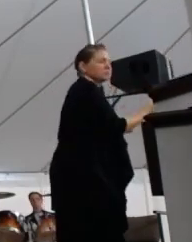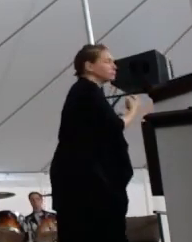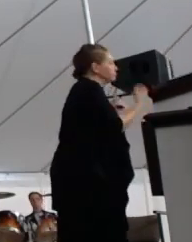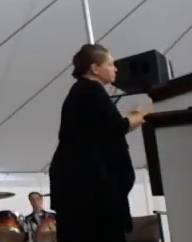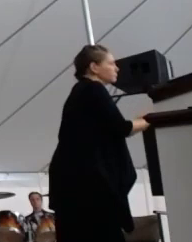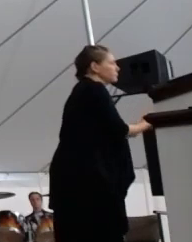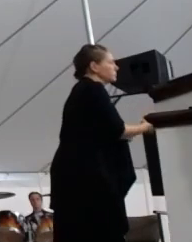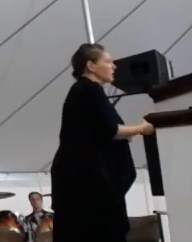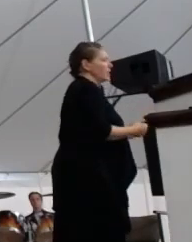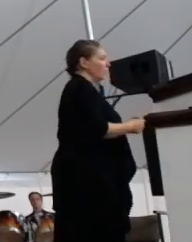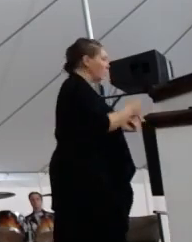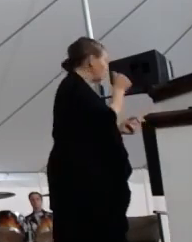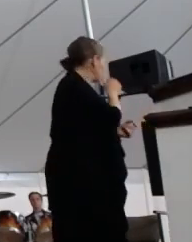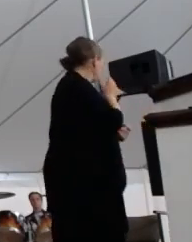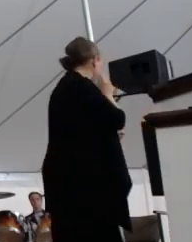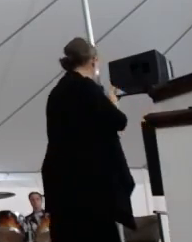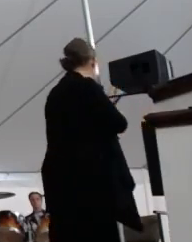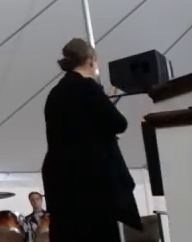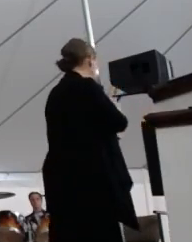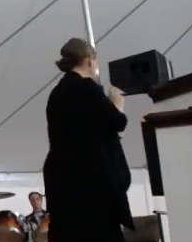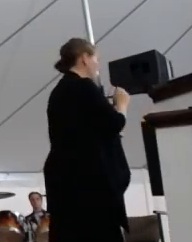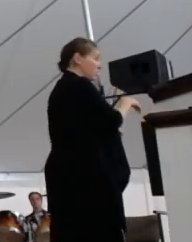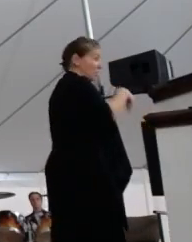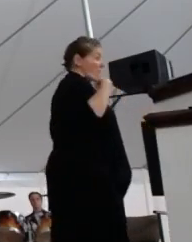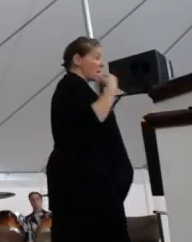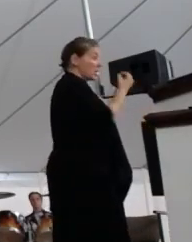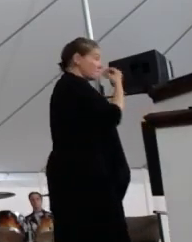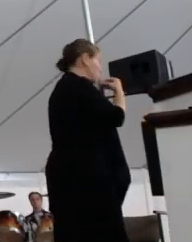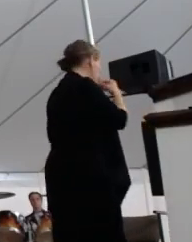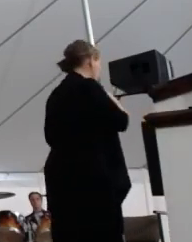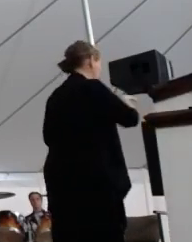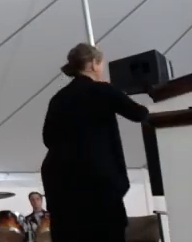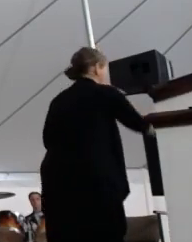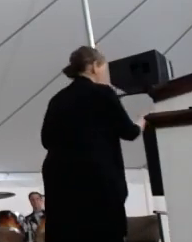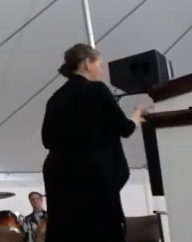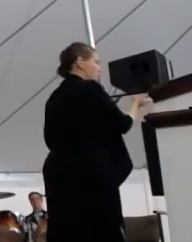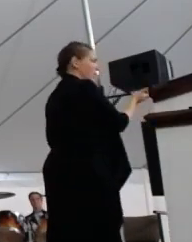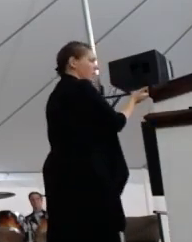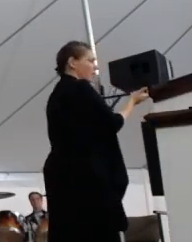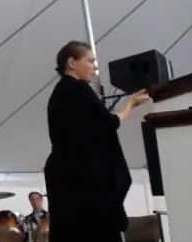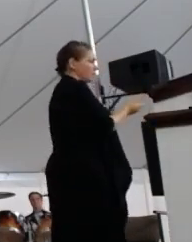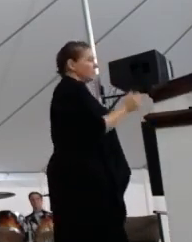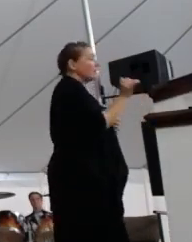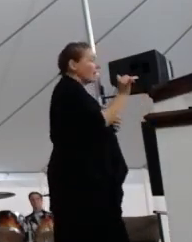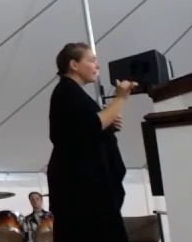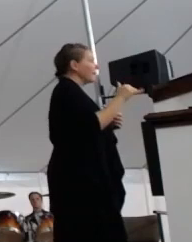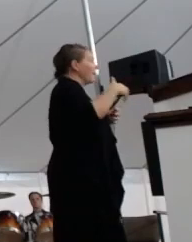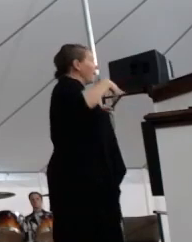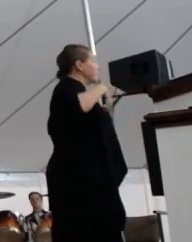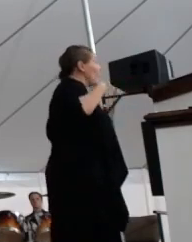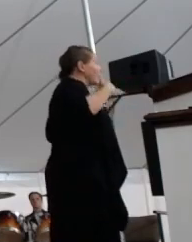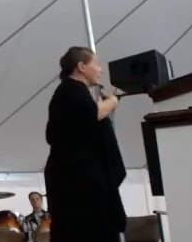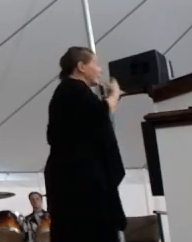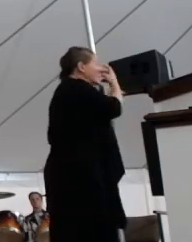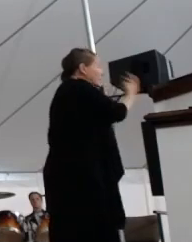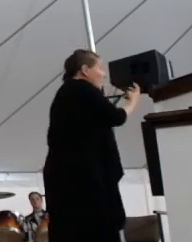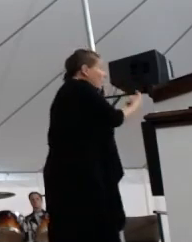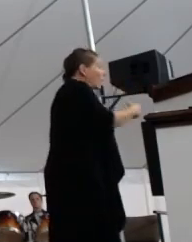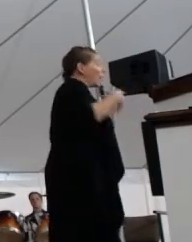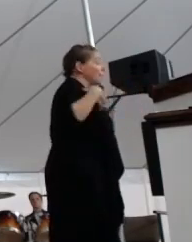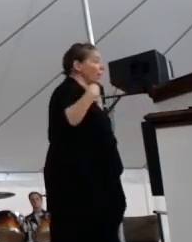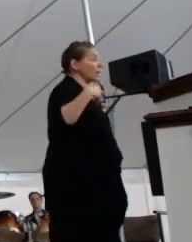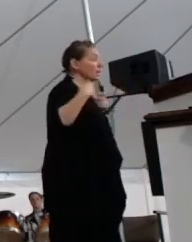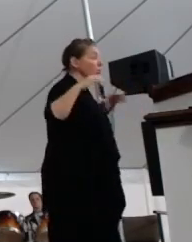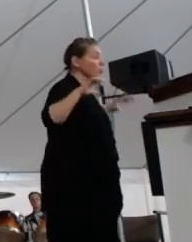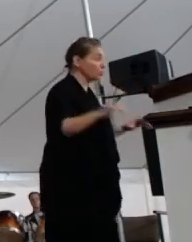eating, she would scurry over and she'd pick up the food, and it became a situation of monkey see, monkey do. And whatever they did, she